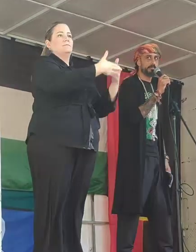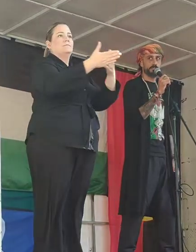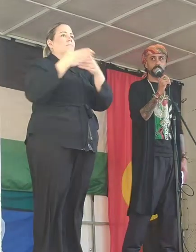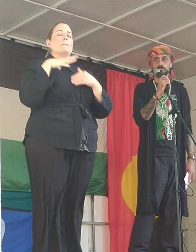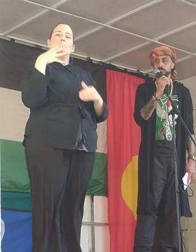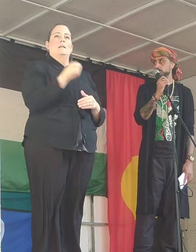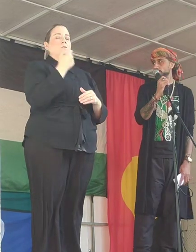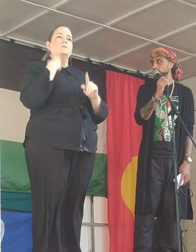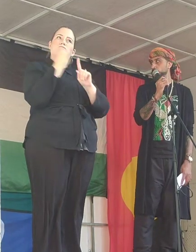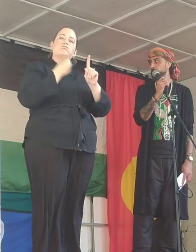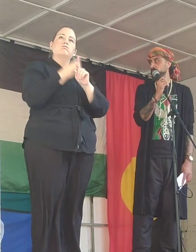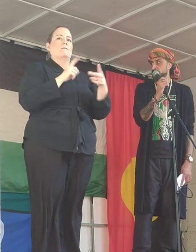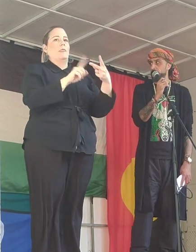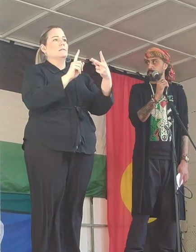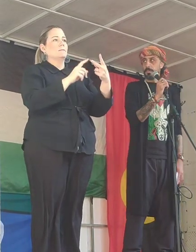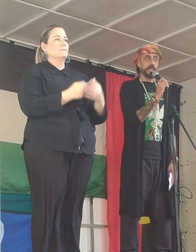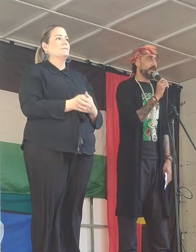that.